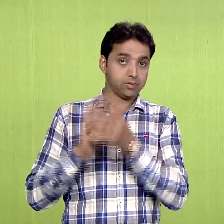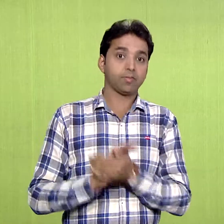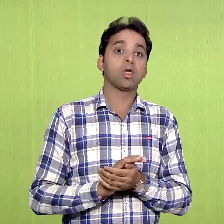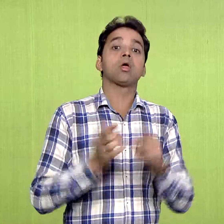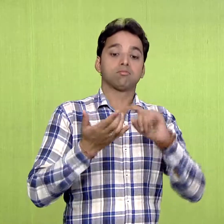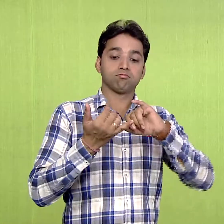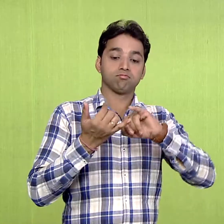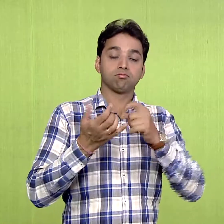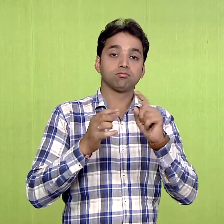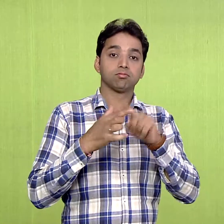Jaipur,